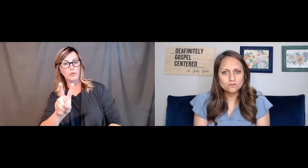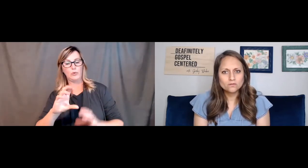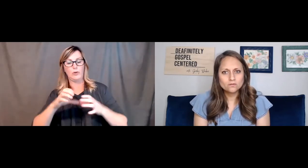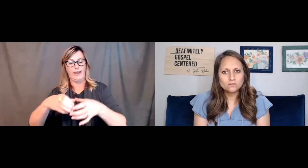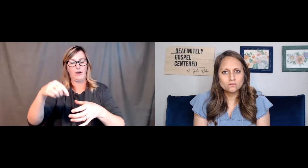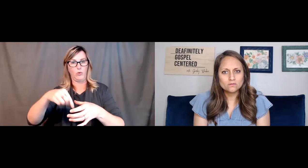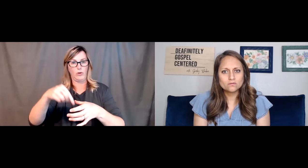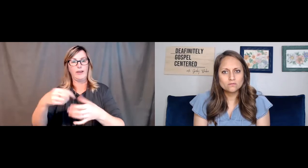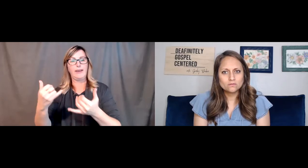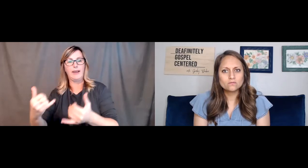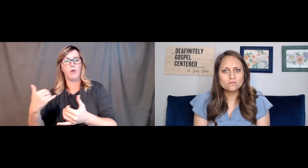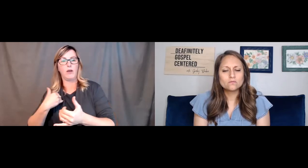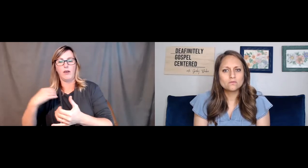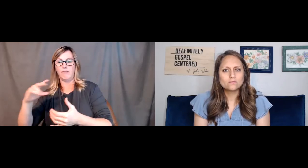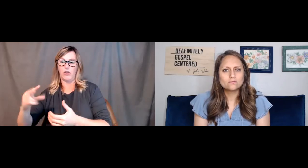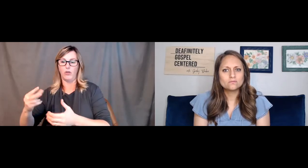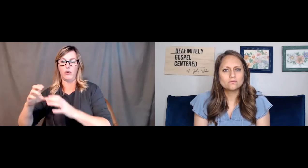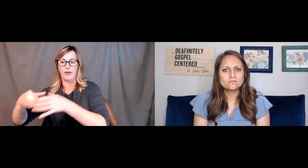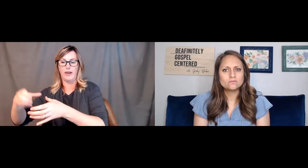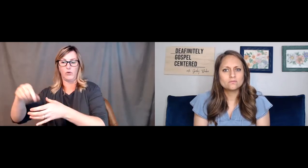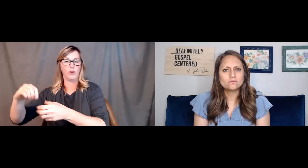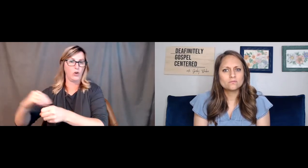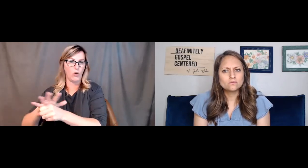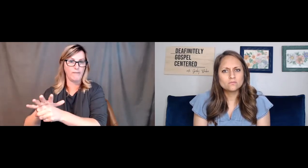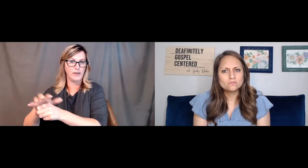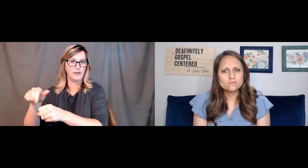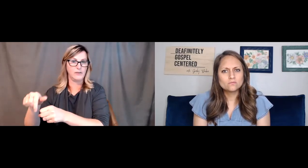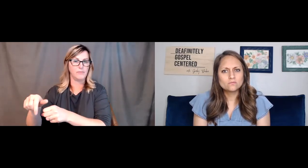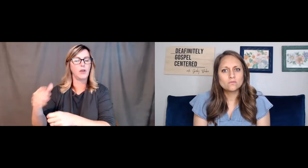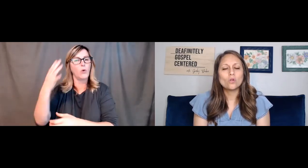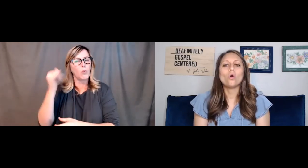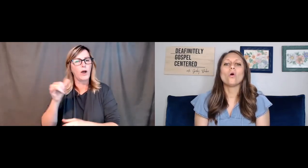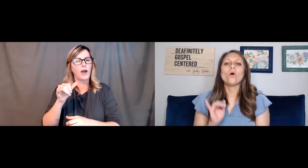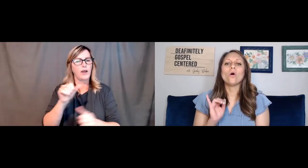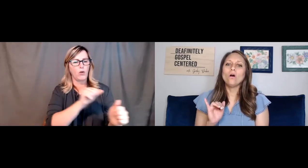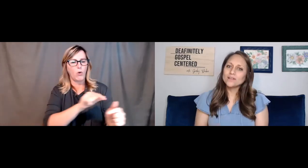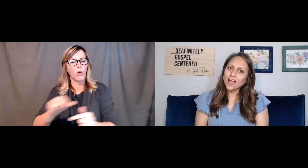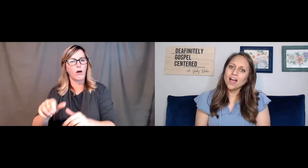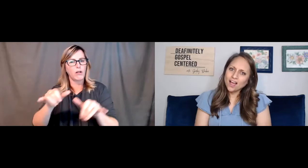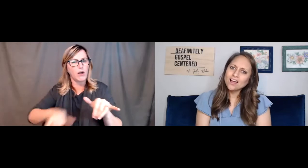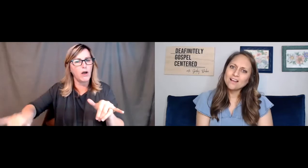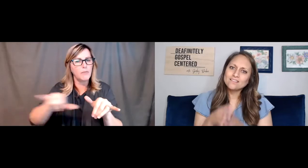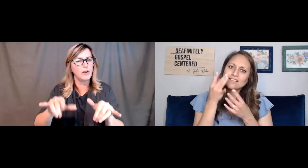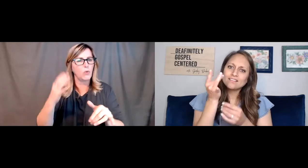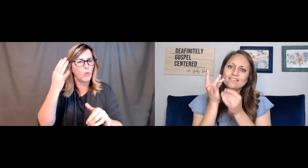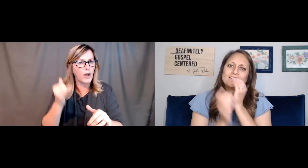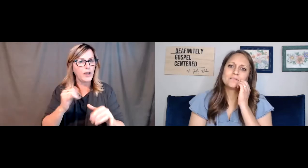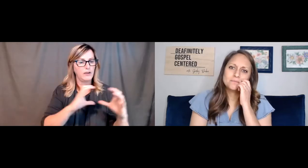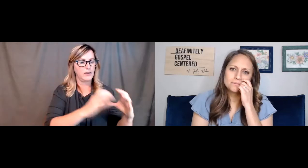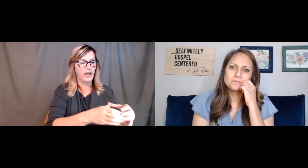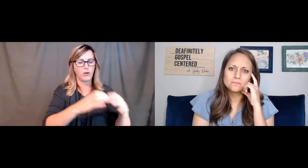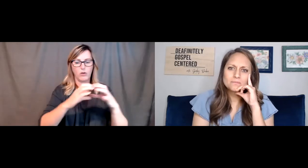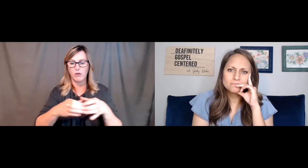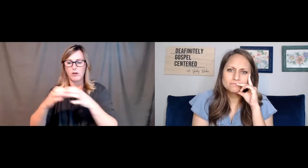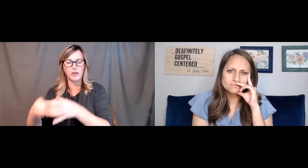World War II, and then now we have COVID, the pandemic. And